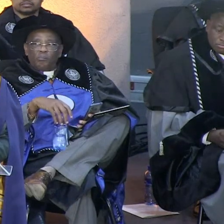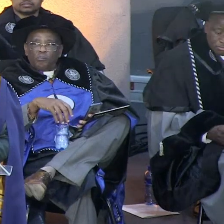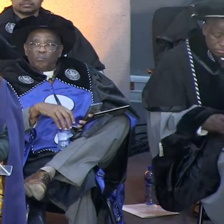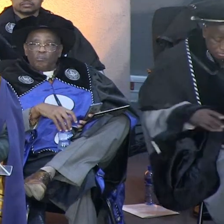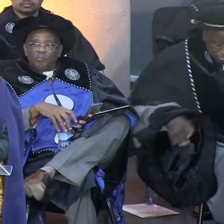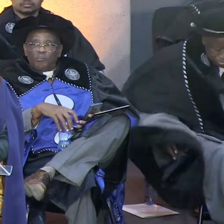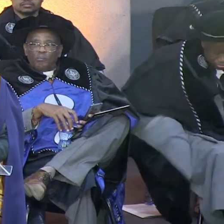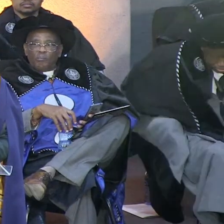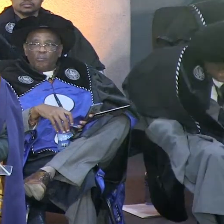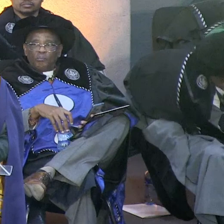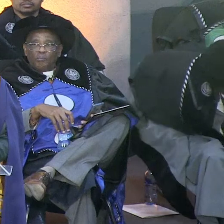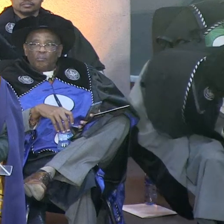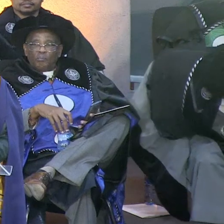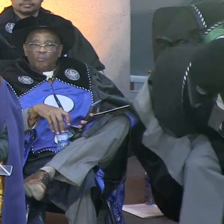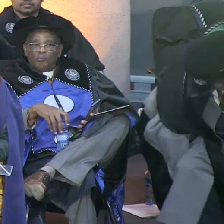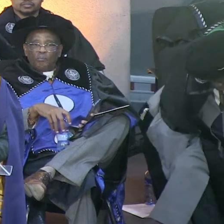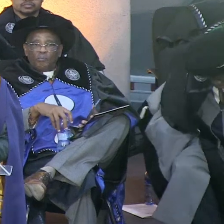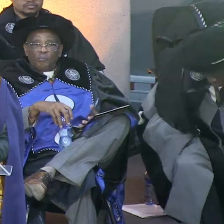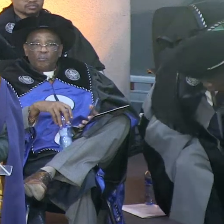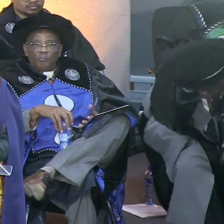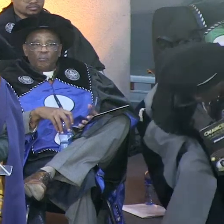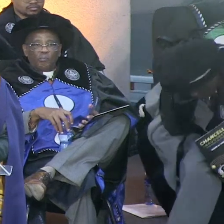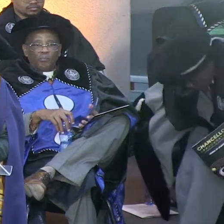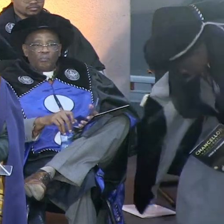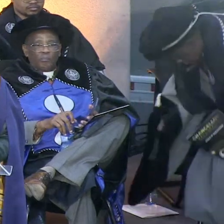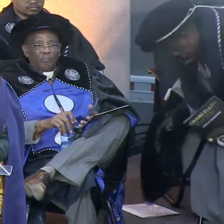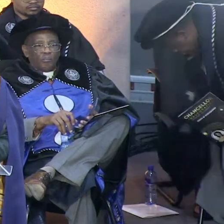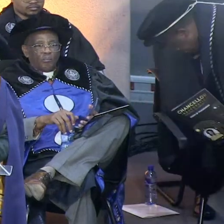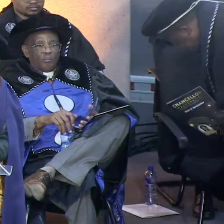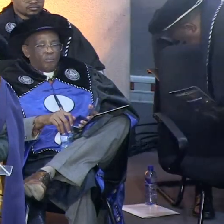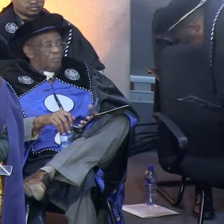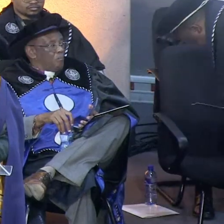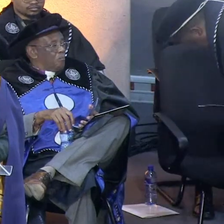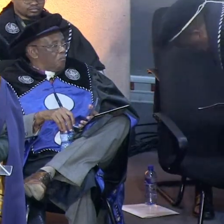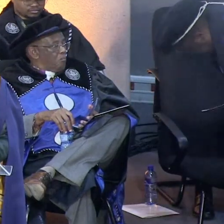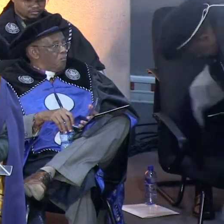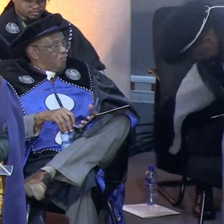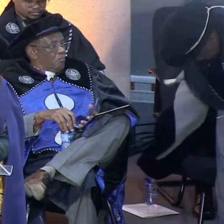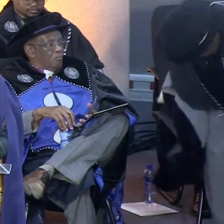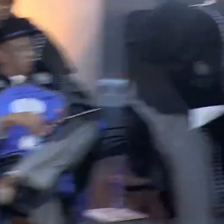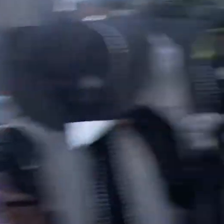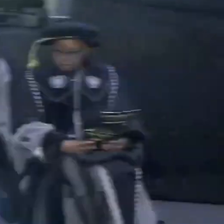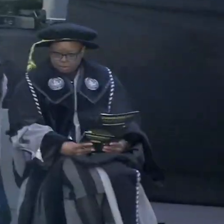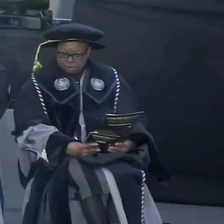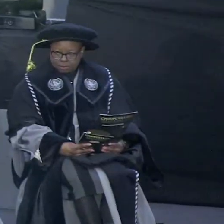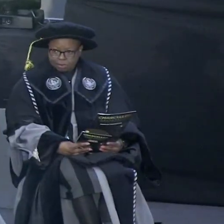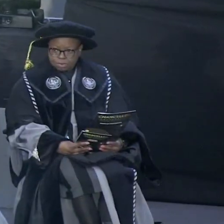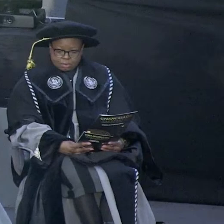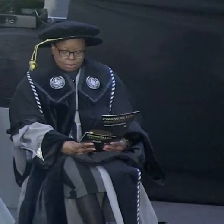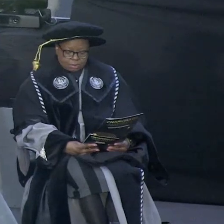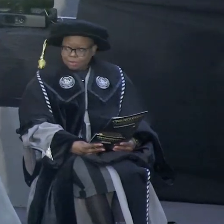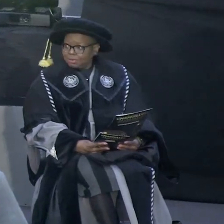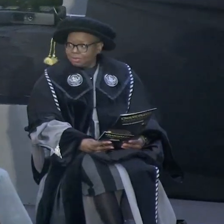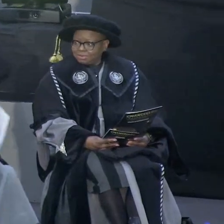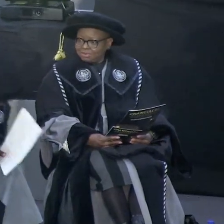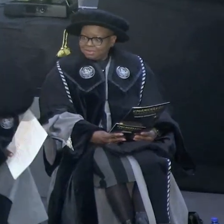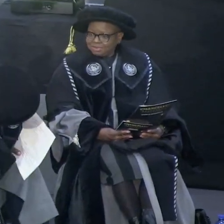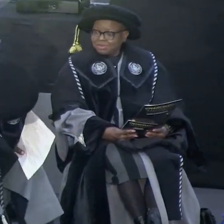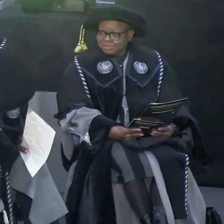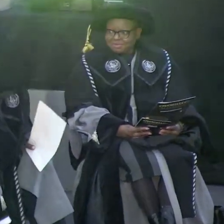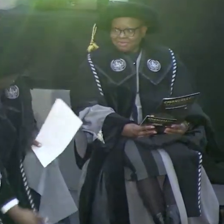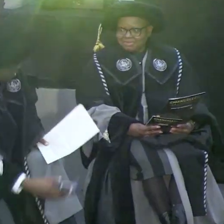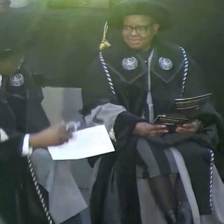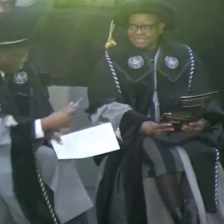and Principal of University of Pretoria, is here with us. Also acknowledge